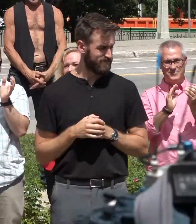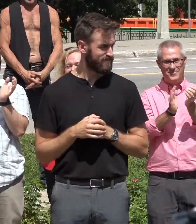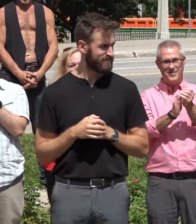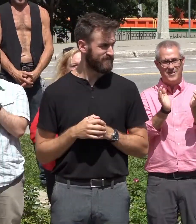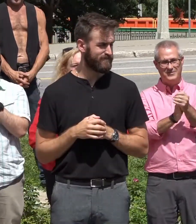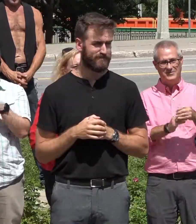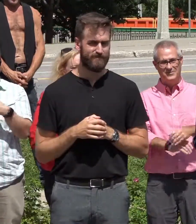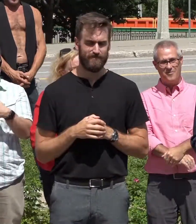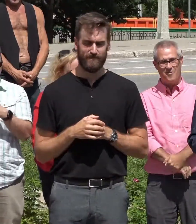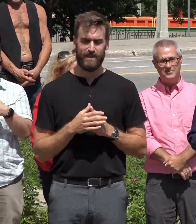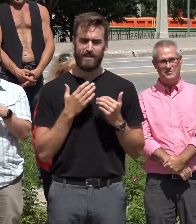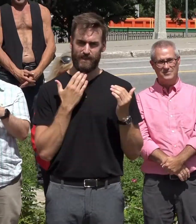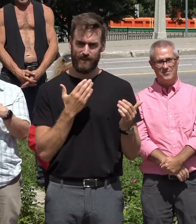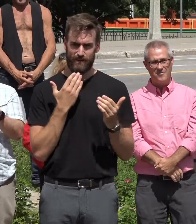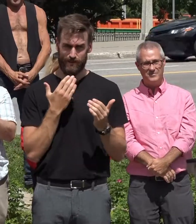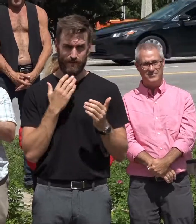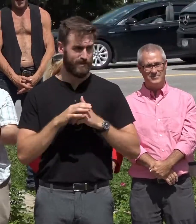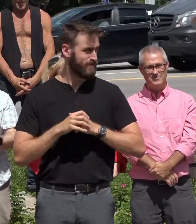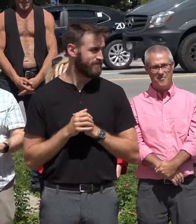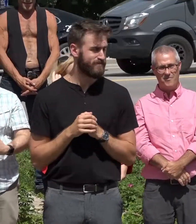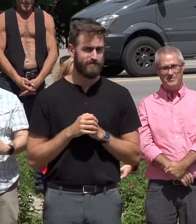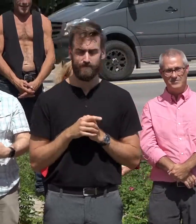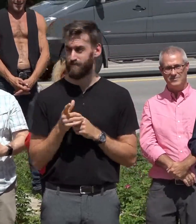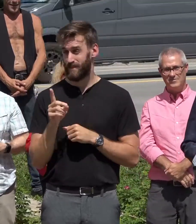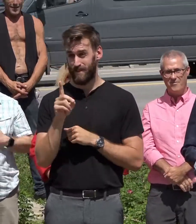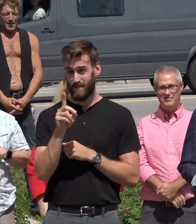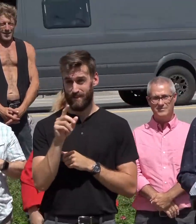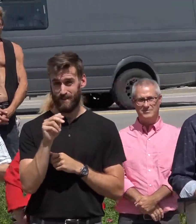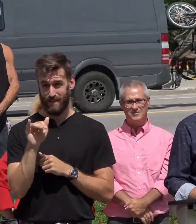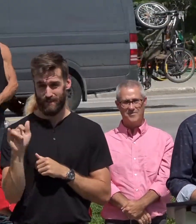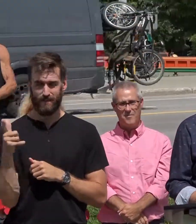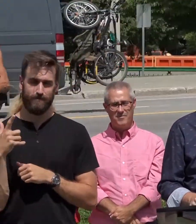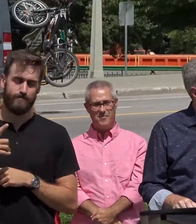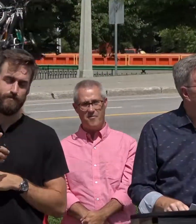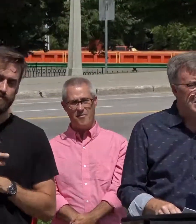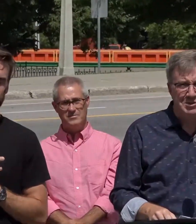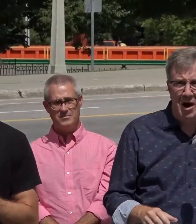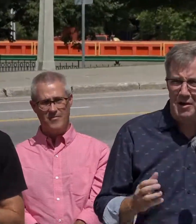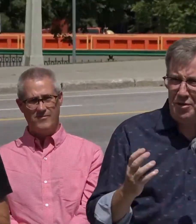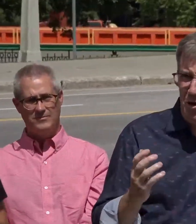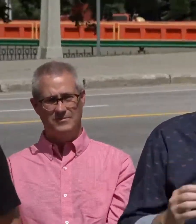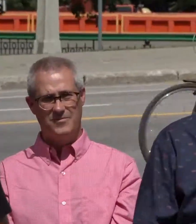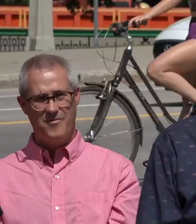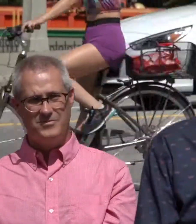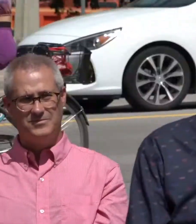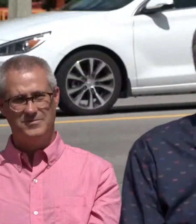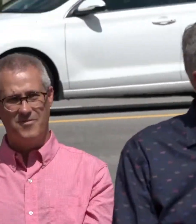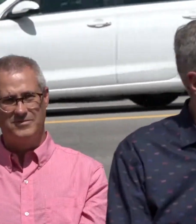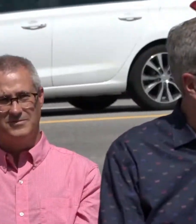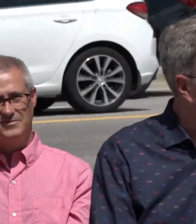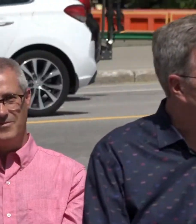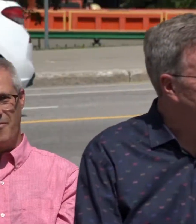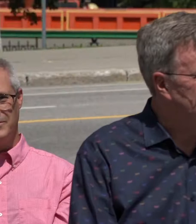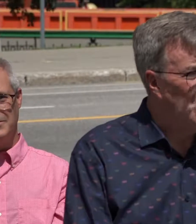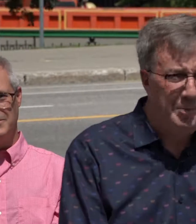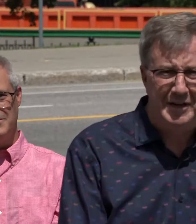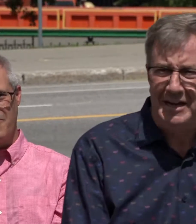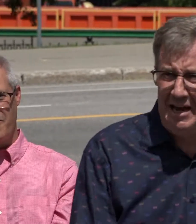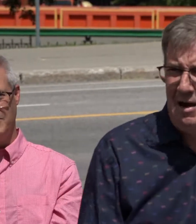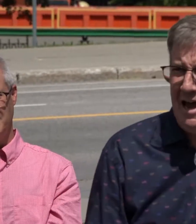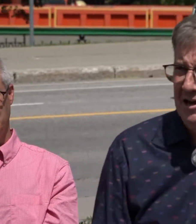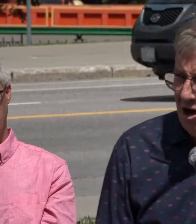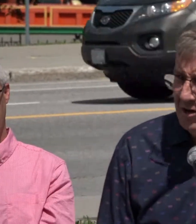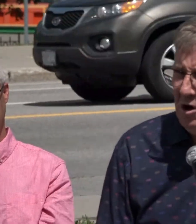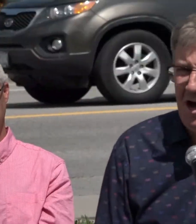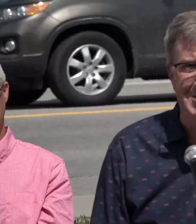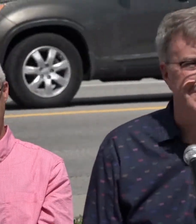Thank you, merci. Thank you very much, Davey, for your kind words. This is my third day anniversary as an openly